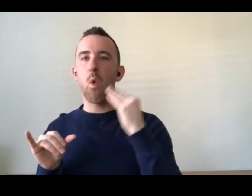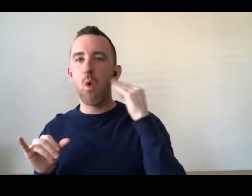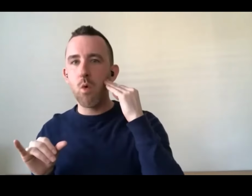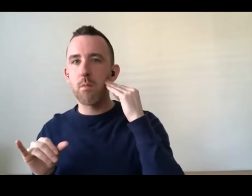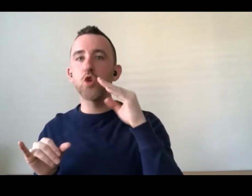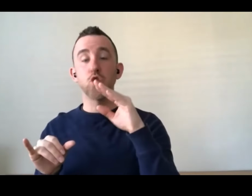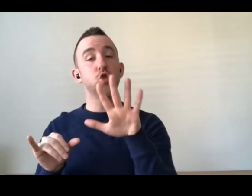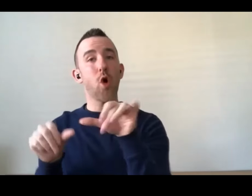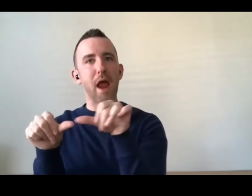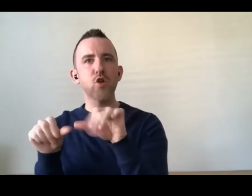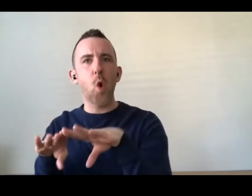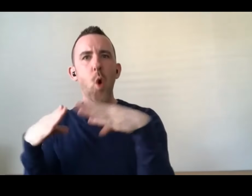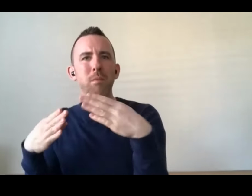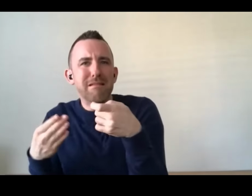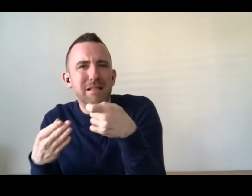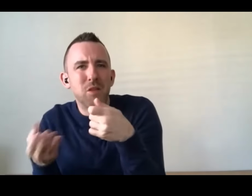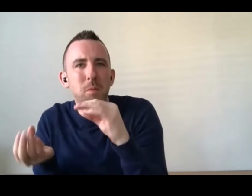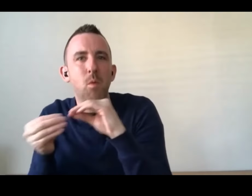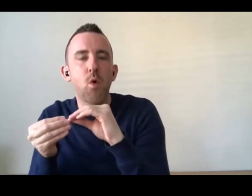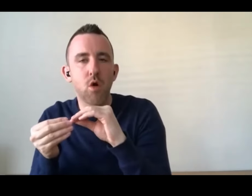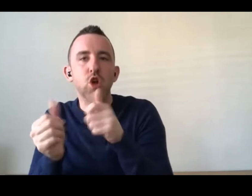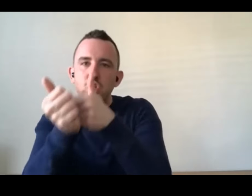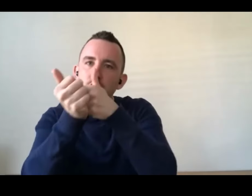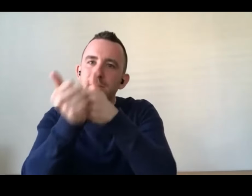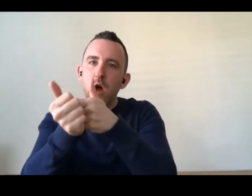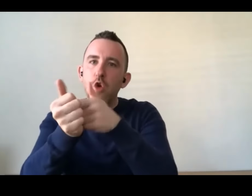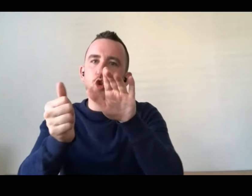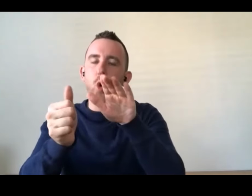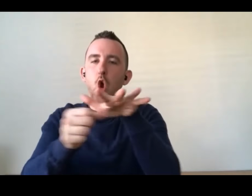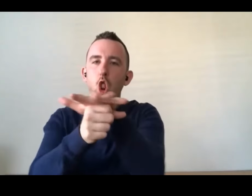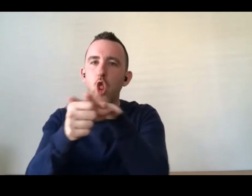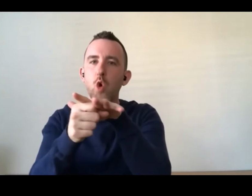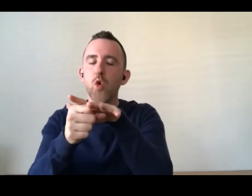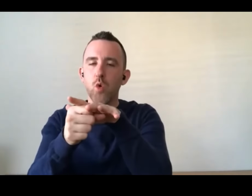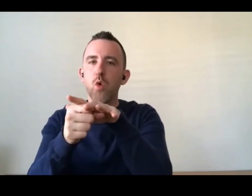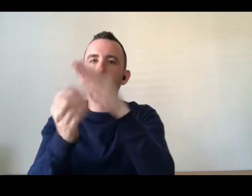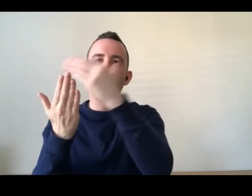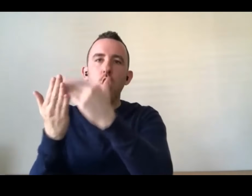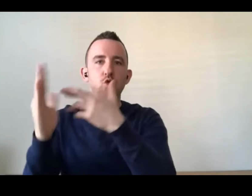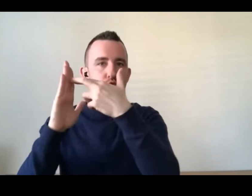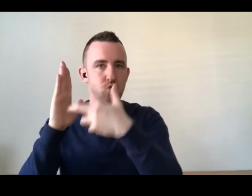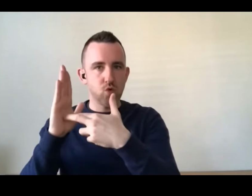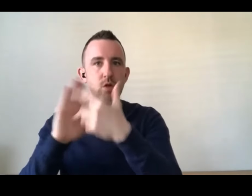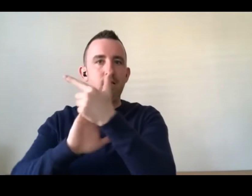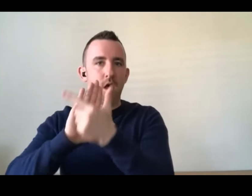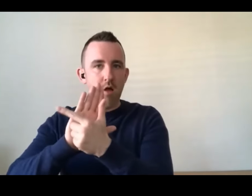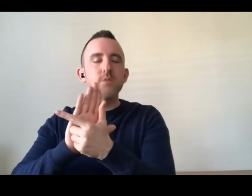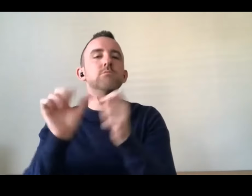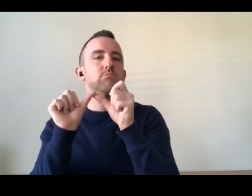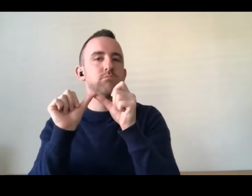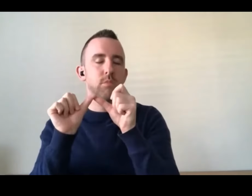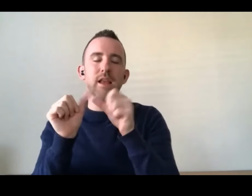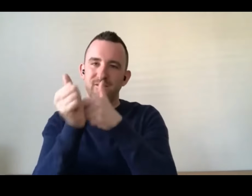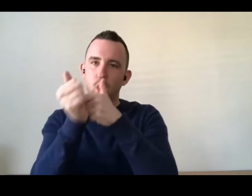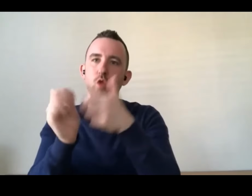opening up a bit more, follow the local guidelines, stay healthy, stay safe, stay legal within the